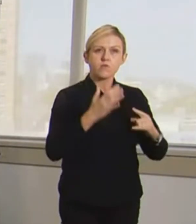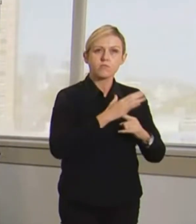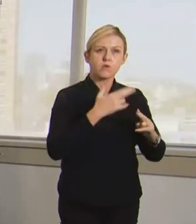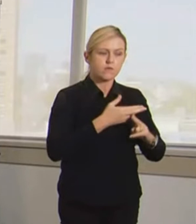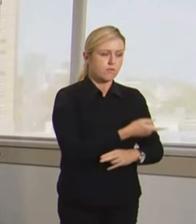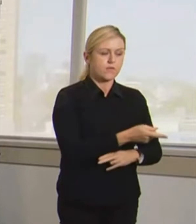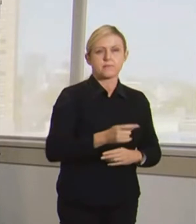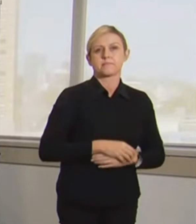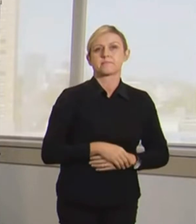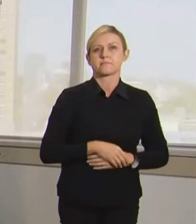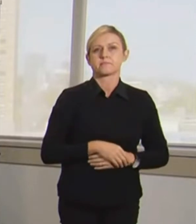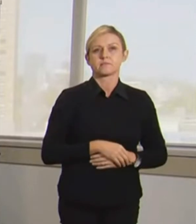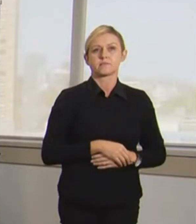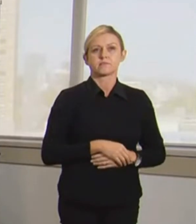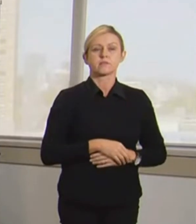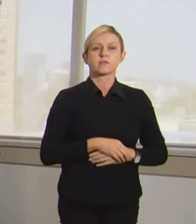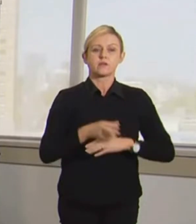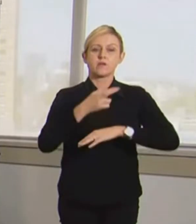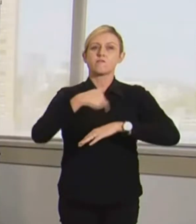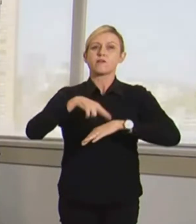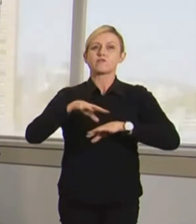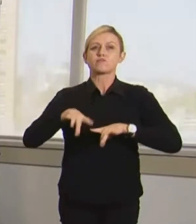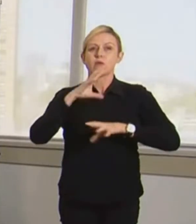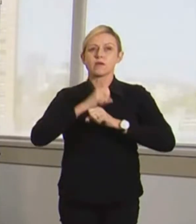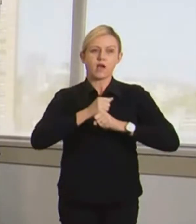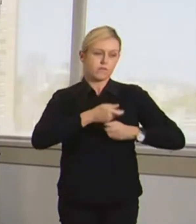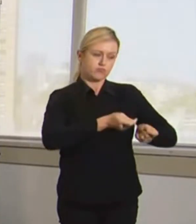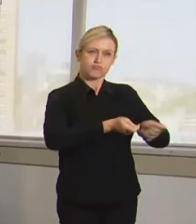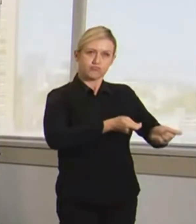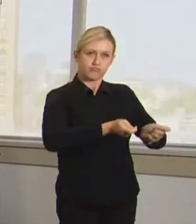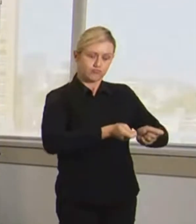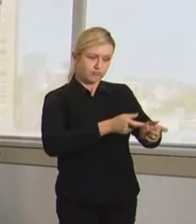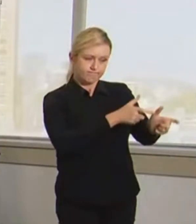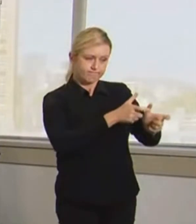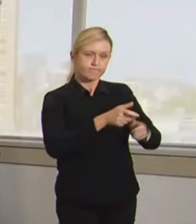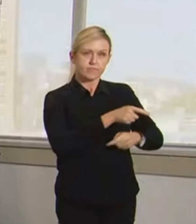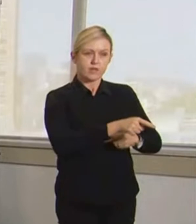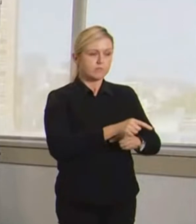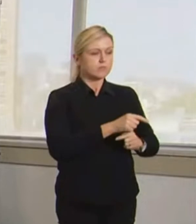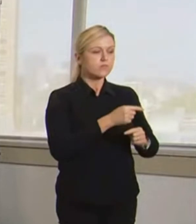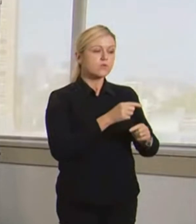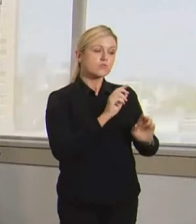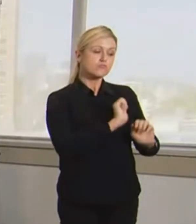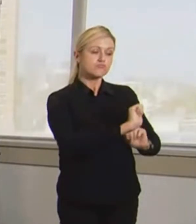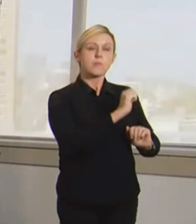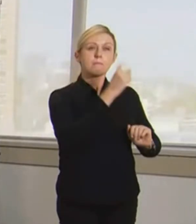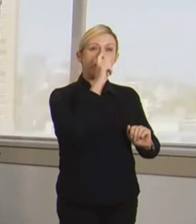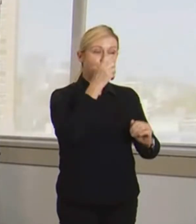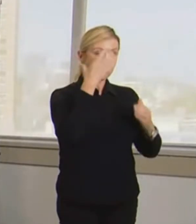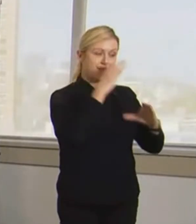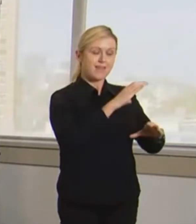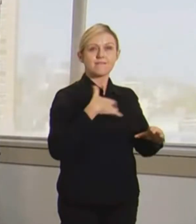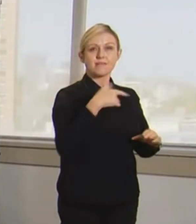care facilities. They're regulated by the federal government, and generally each resident would have their own GP. Some aged